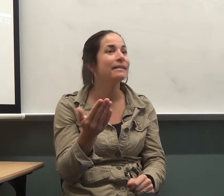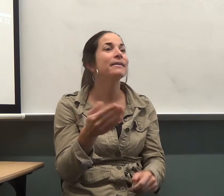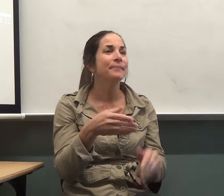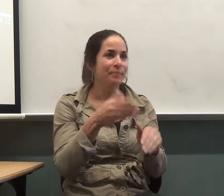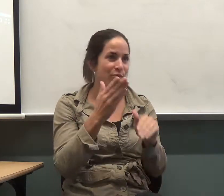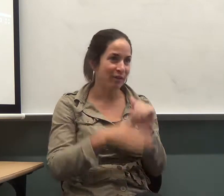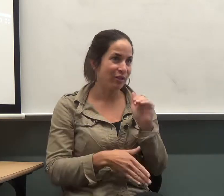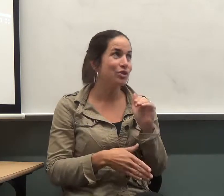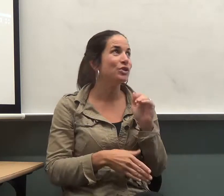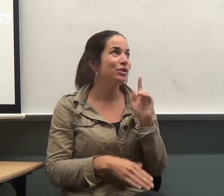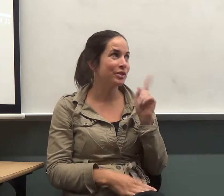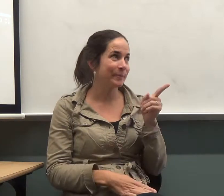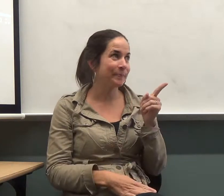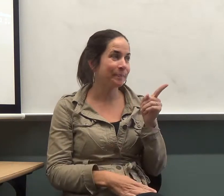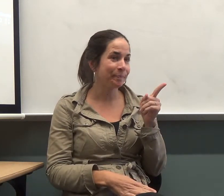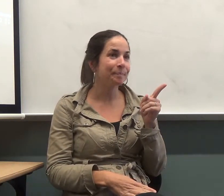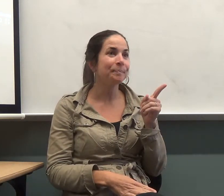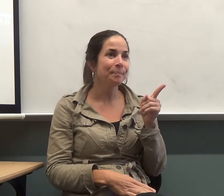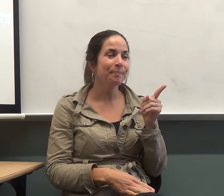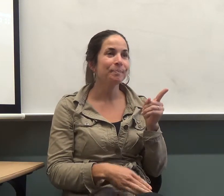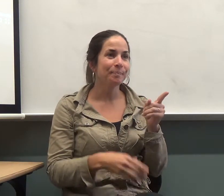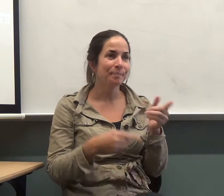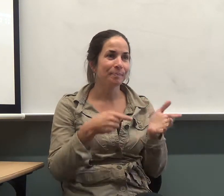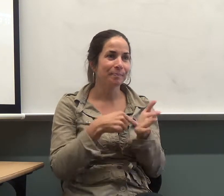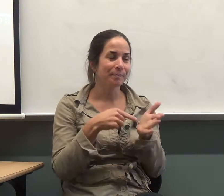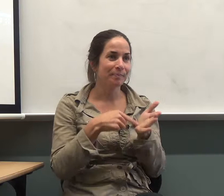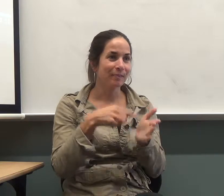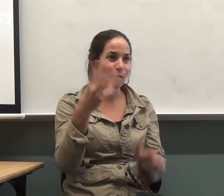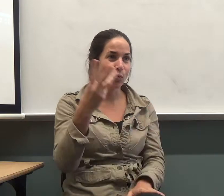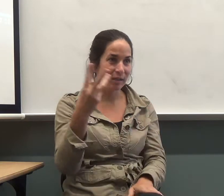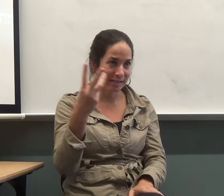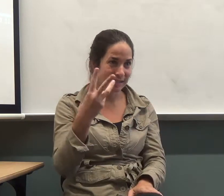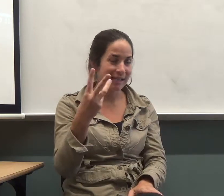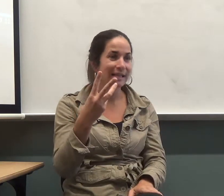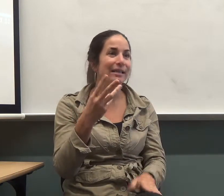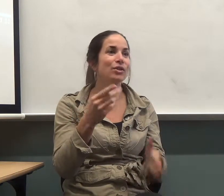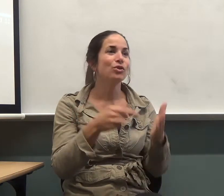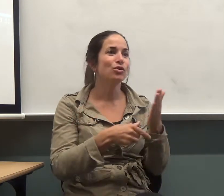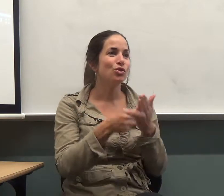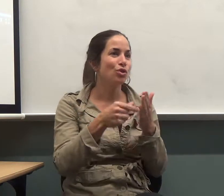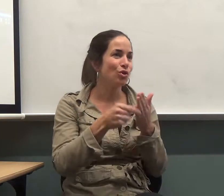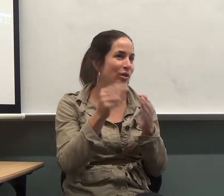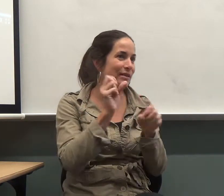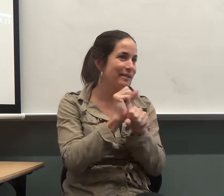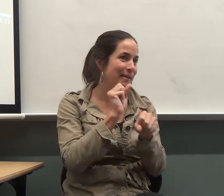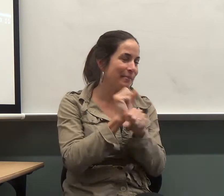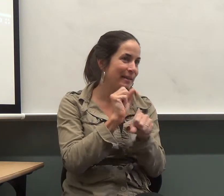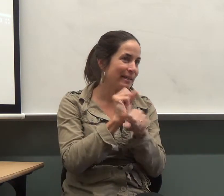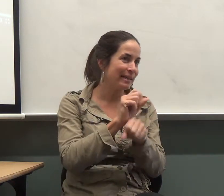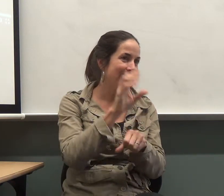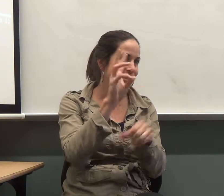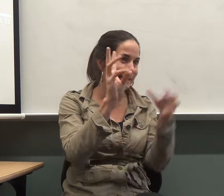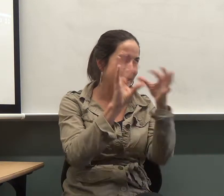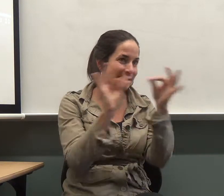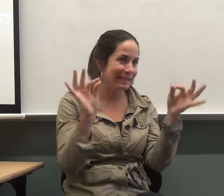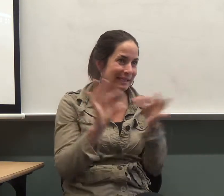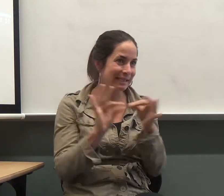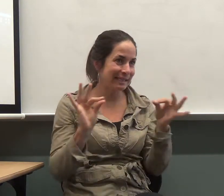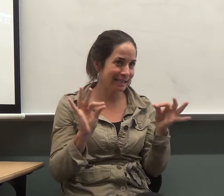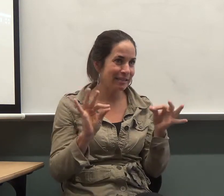them Wednesday, okay? And then do your journal assignment, 6 sentences. That's not that much homework. You guys can handle that. It's like 5 days from